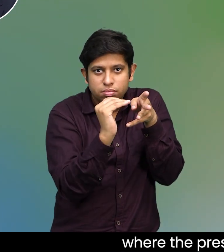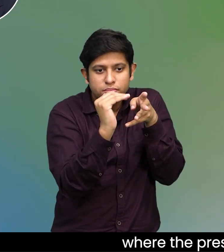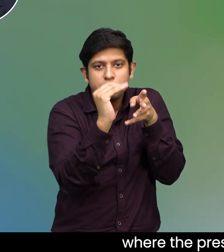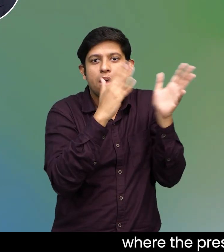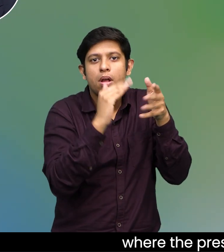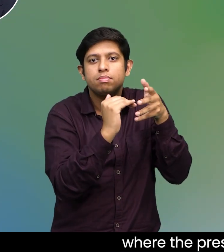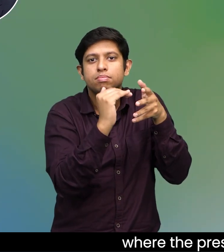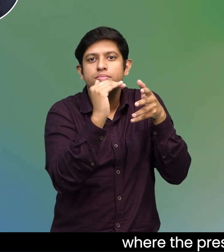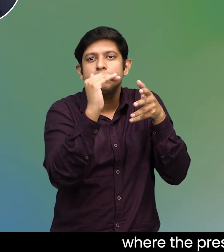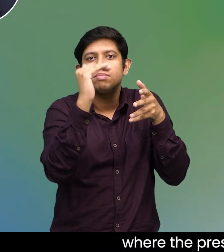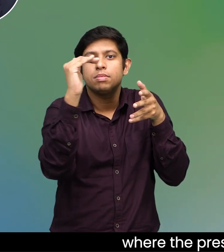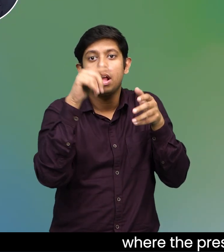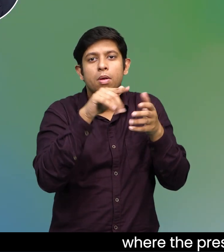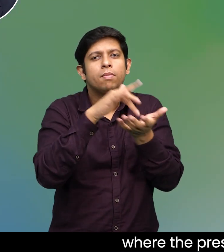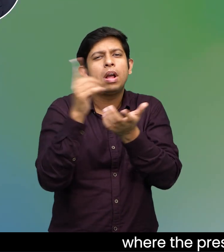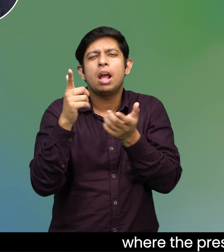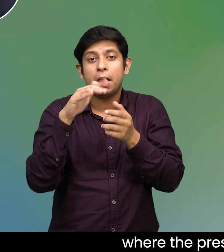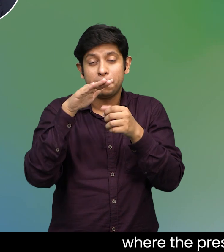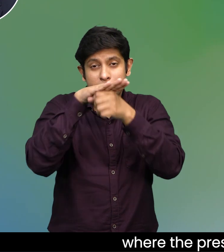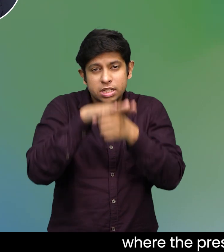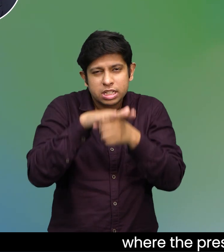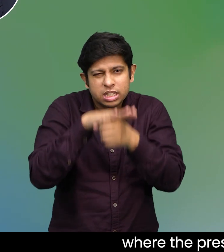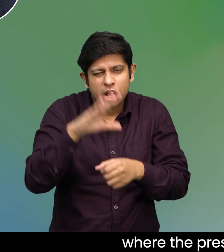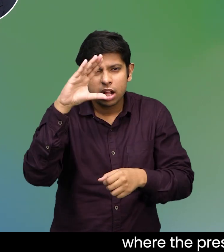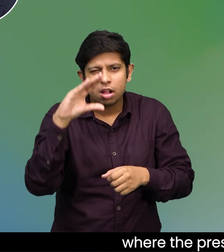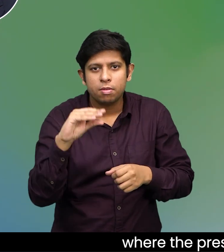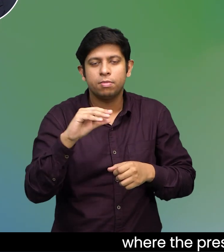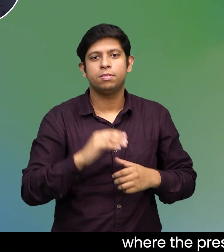where the pressure is lower.